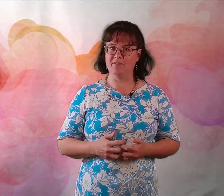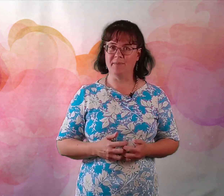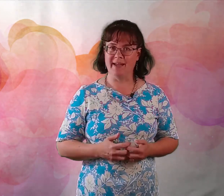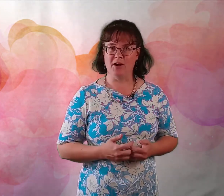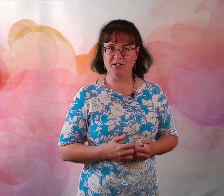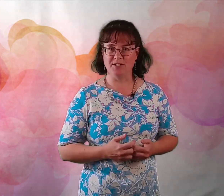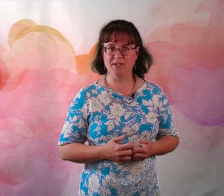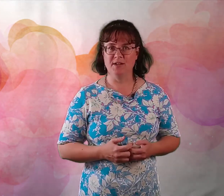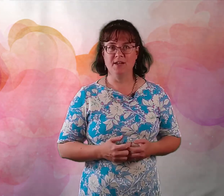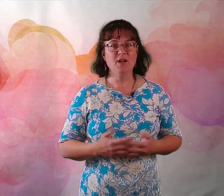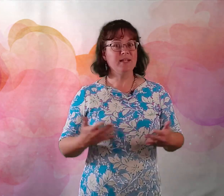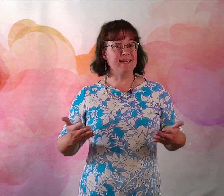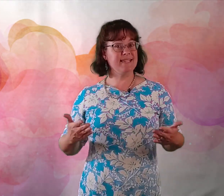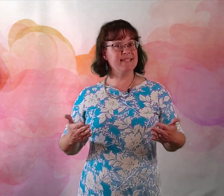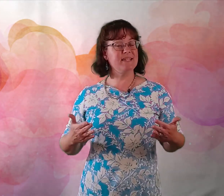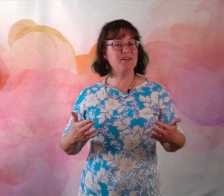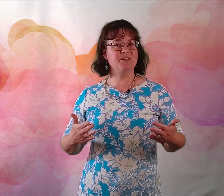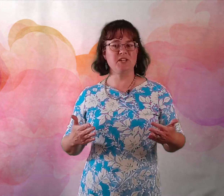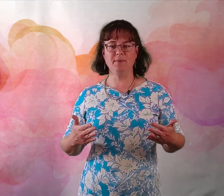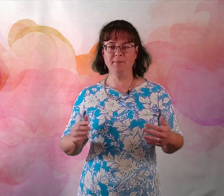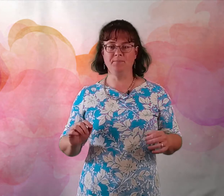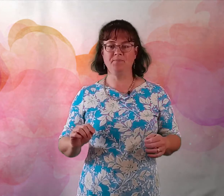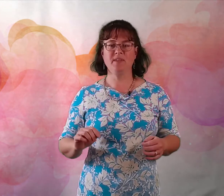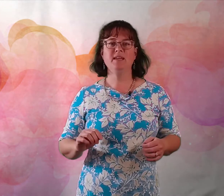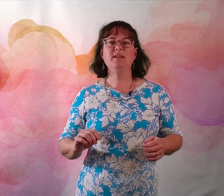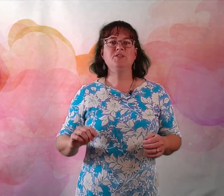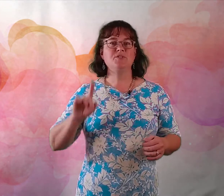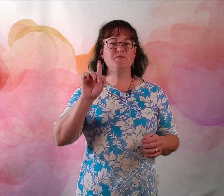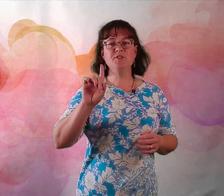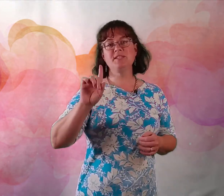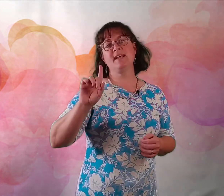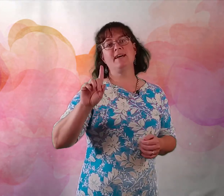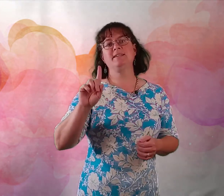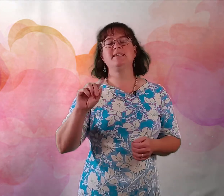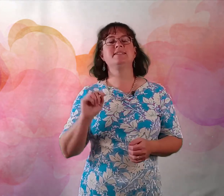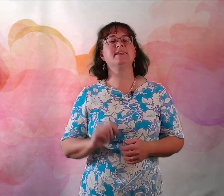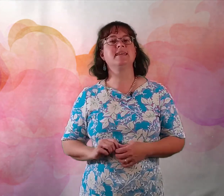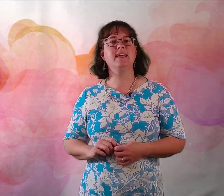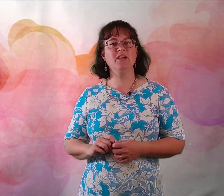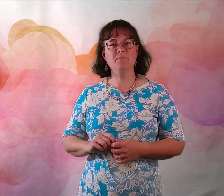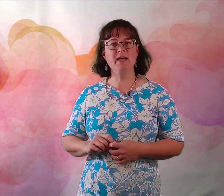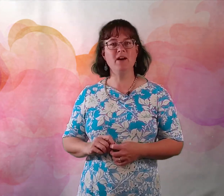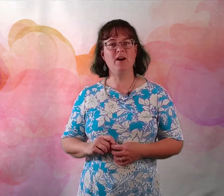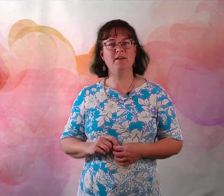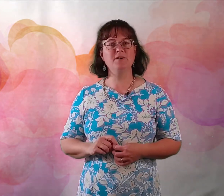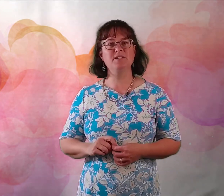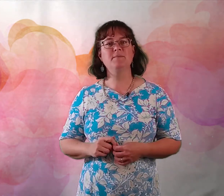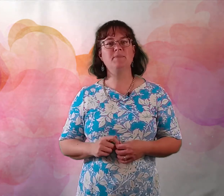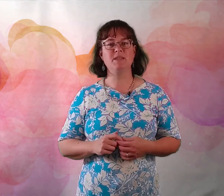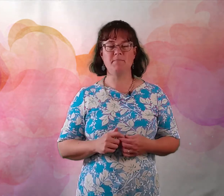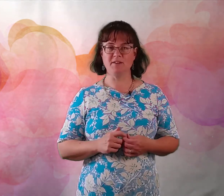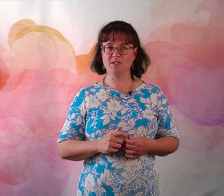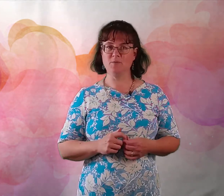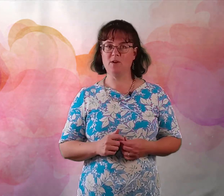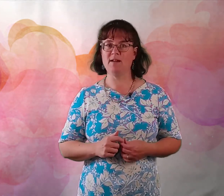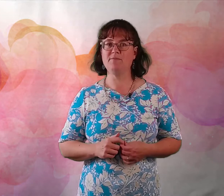of My Heart. Let's get started, shall we? So the first line says, "Let the King of my heart be the mountain where I